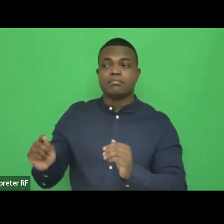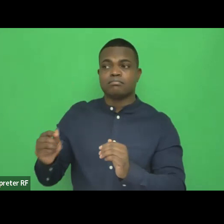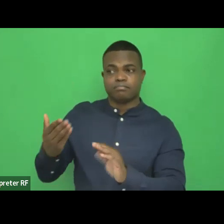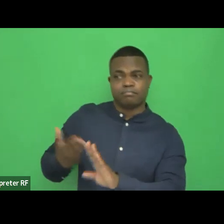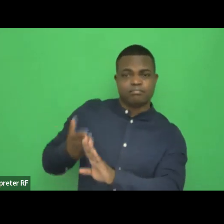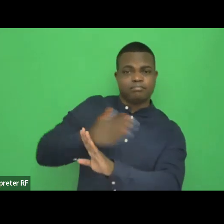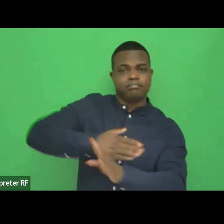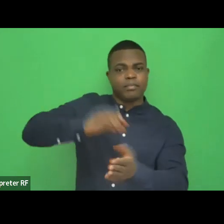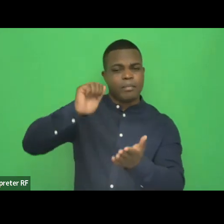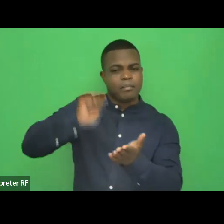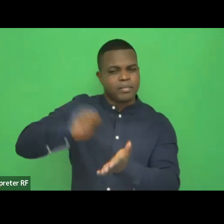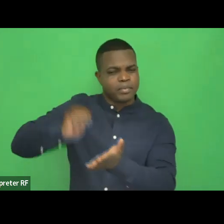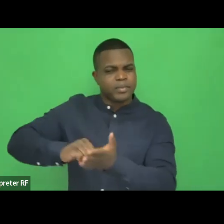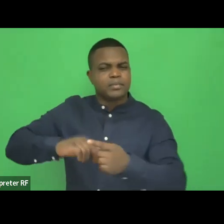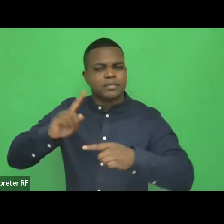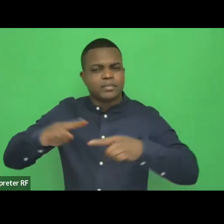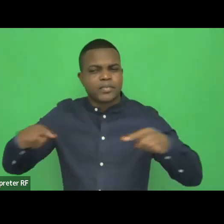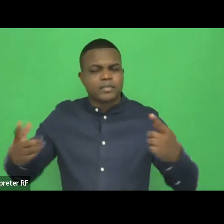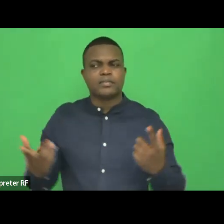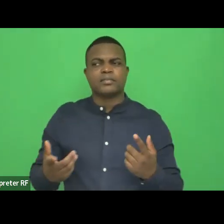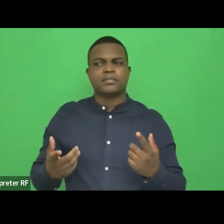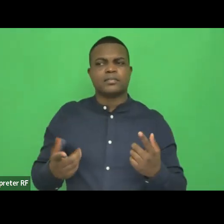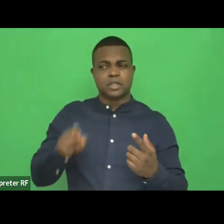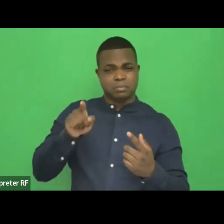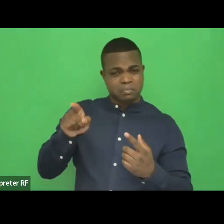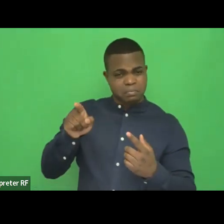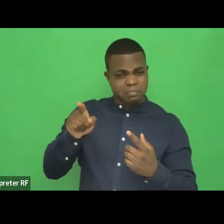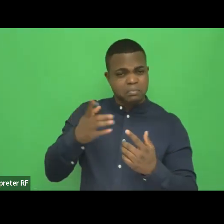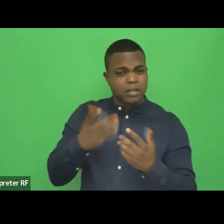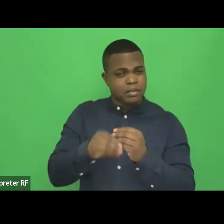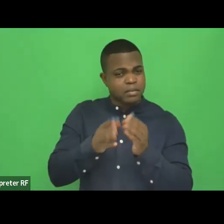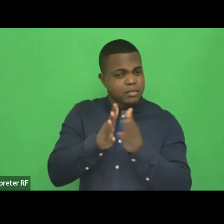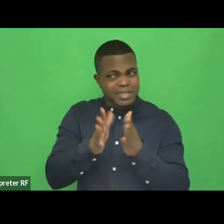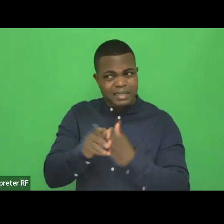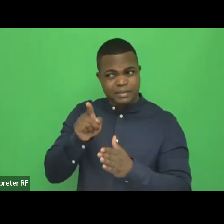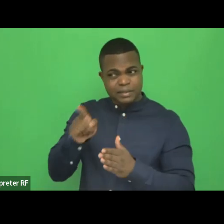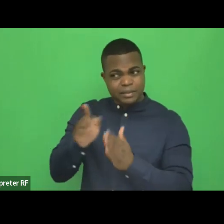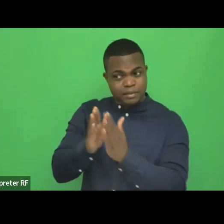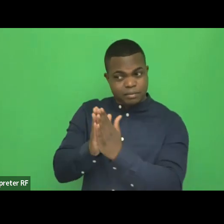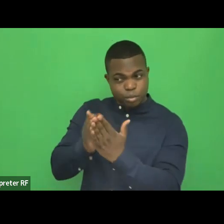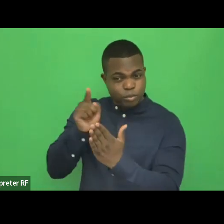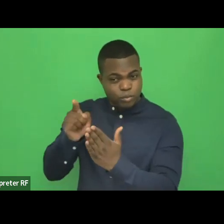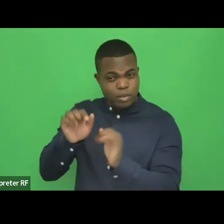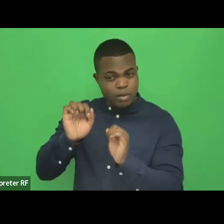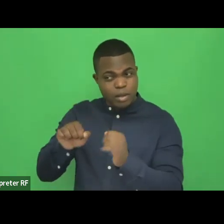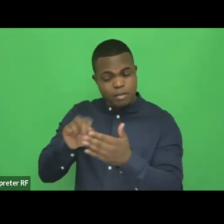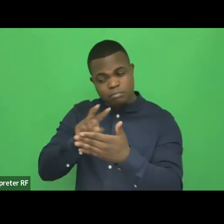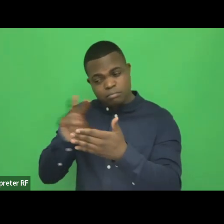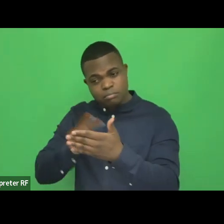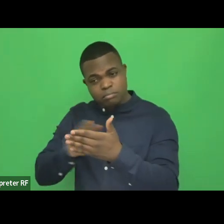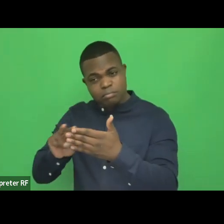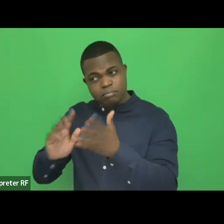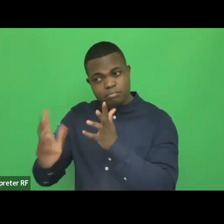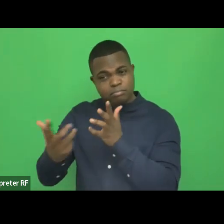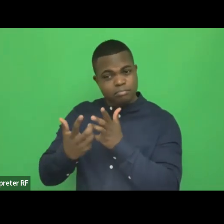have added an accessibility summary in there too. I have a nice little video that